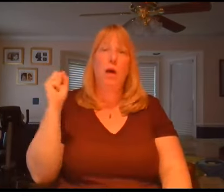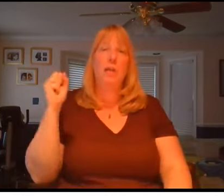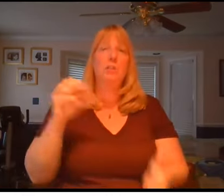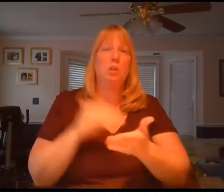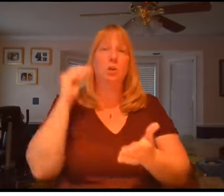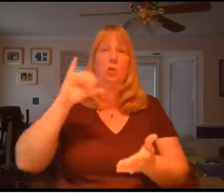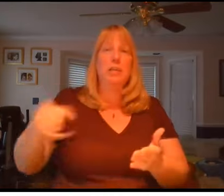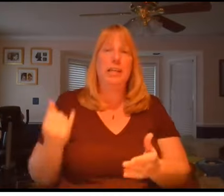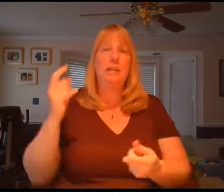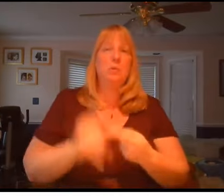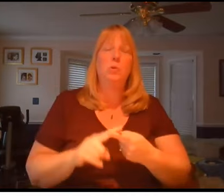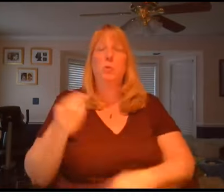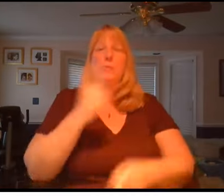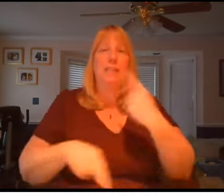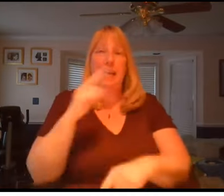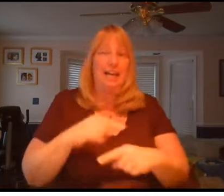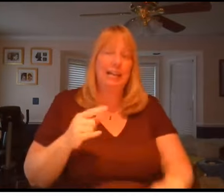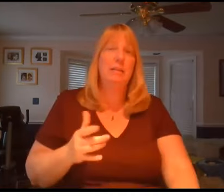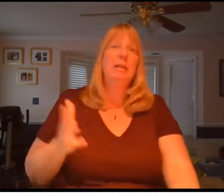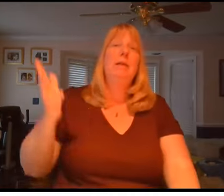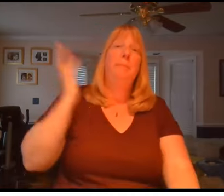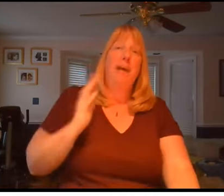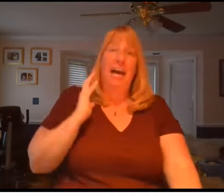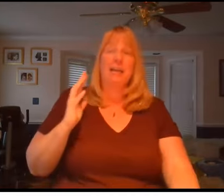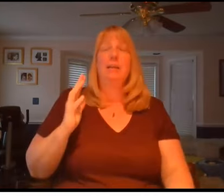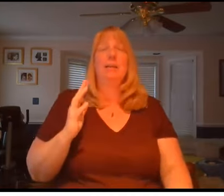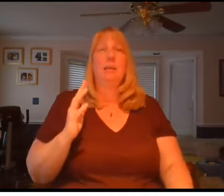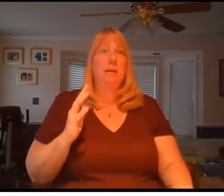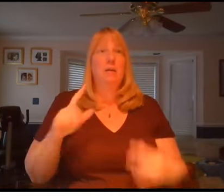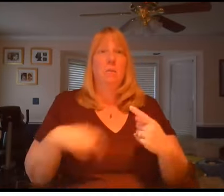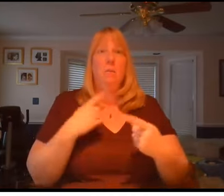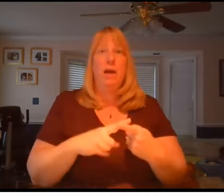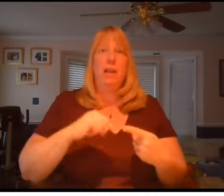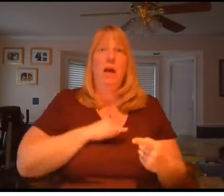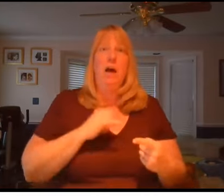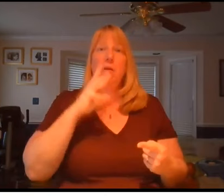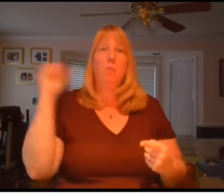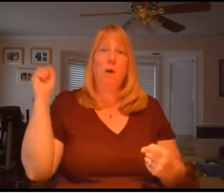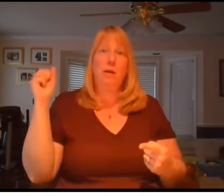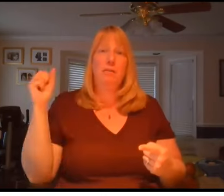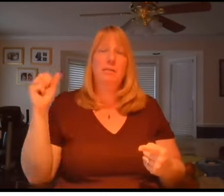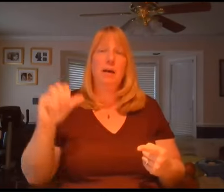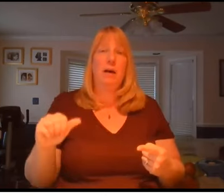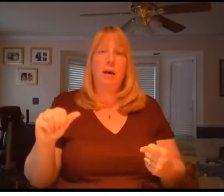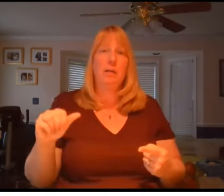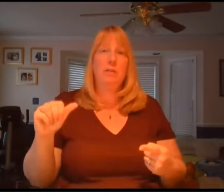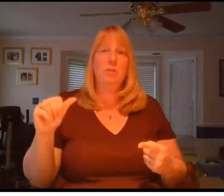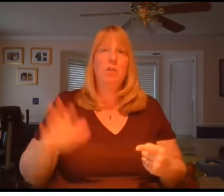when I was learning a 2 sign back when I was